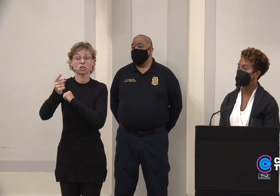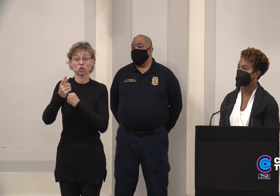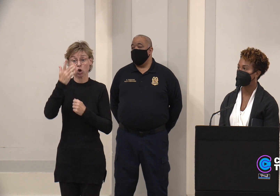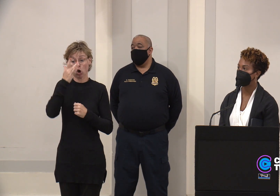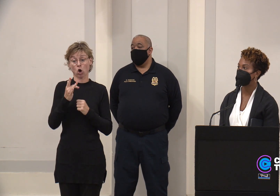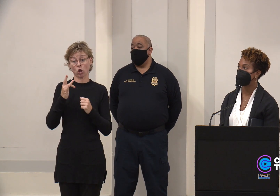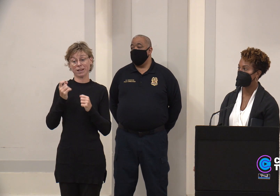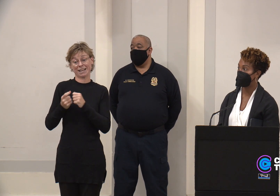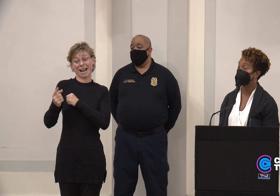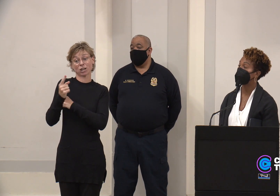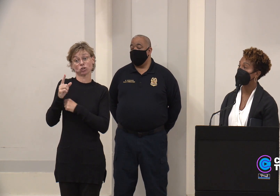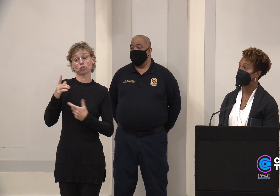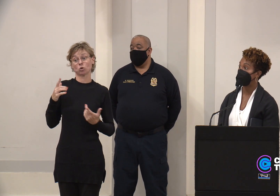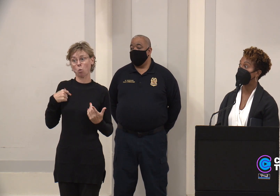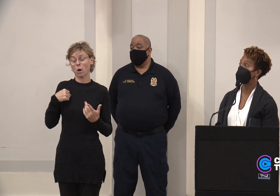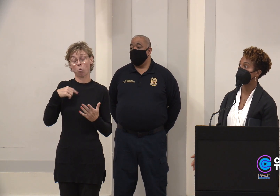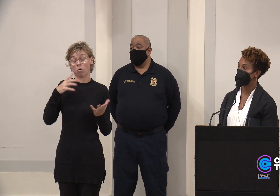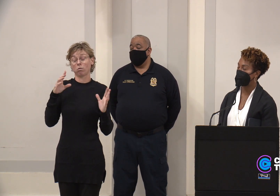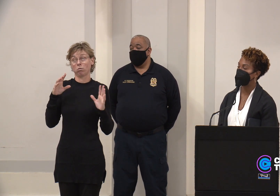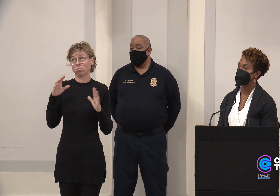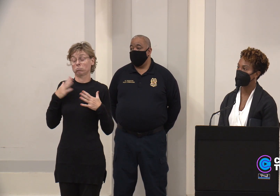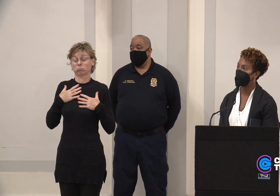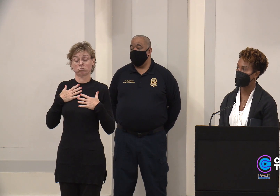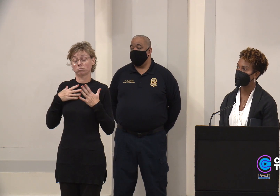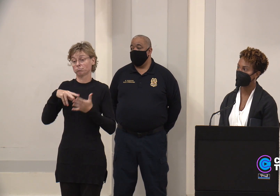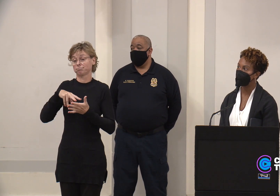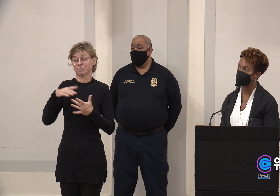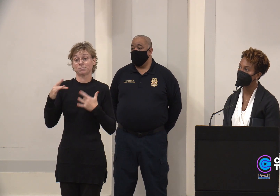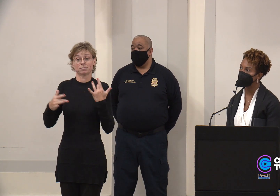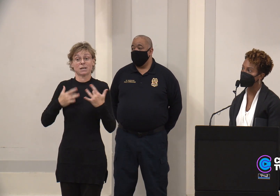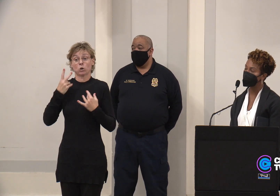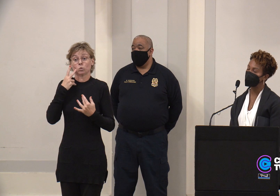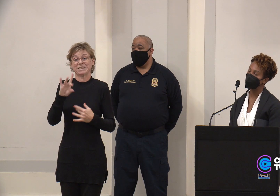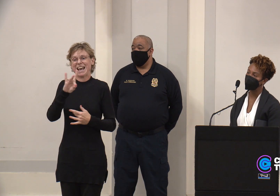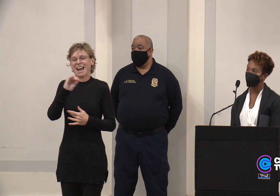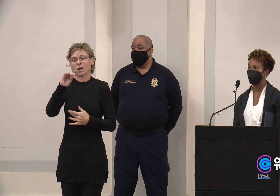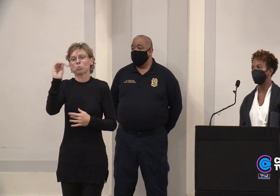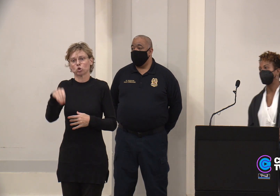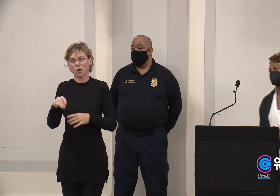see 80% of children in this now eligible age group vaccinated.